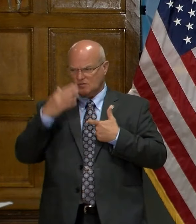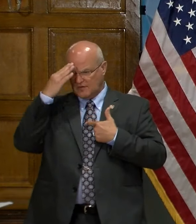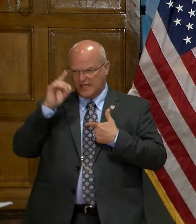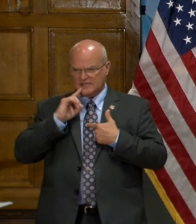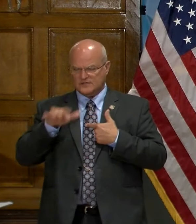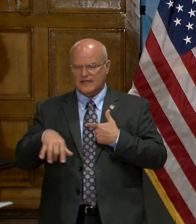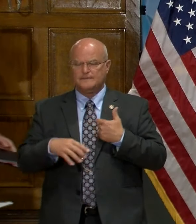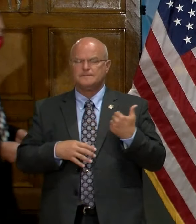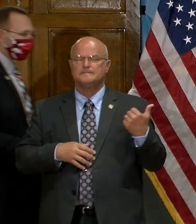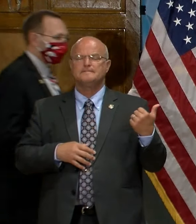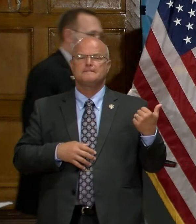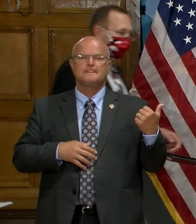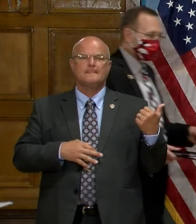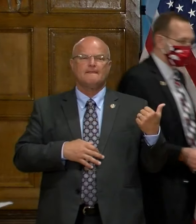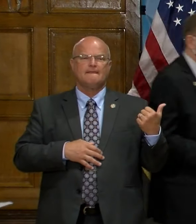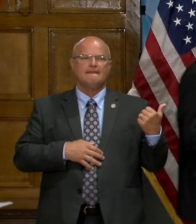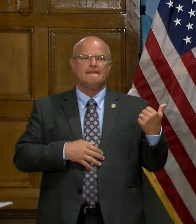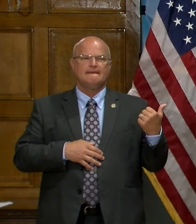know the answer to that, Dr. Smith?